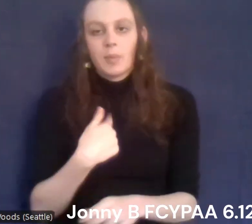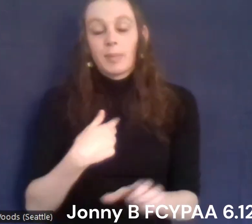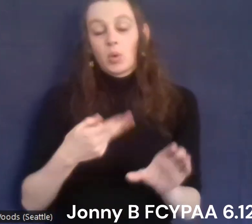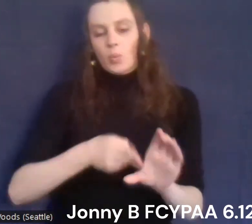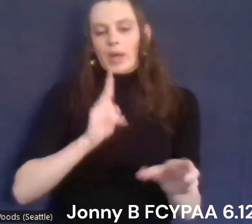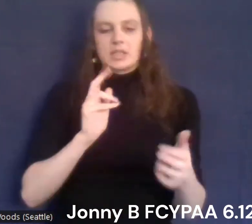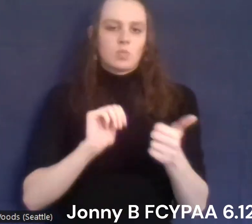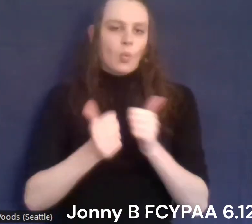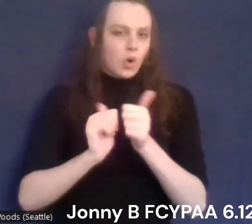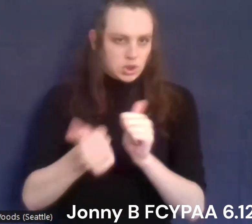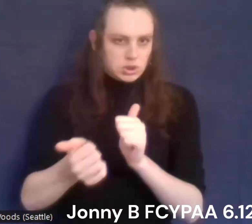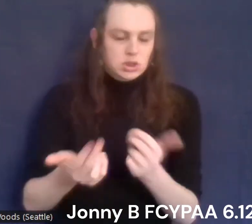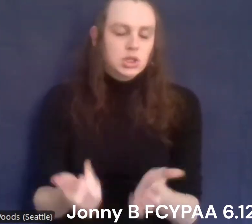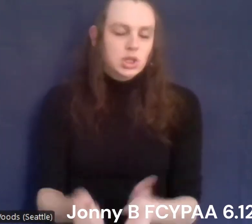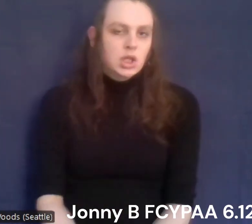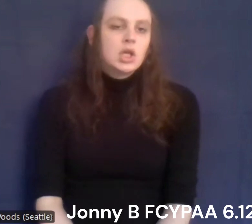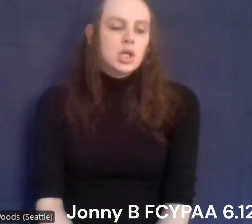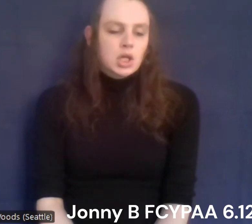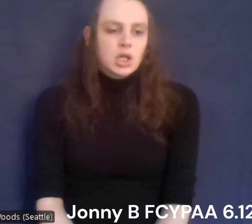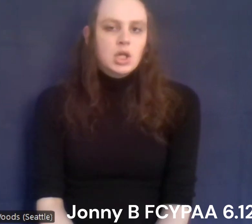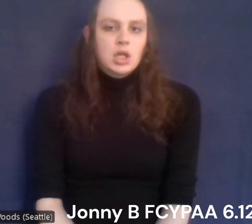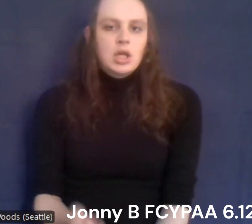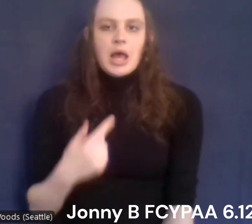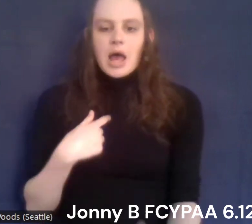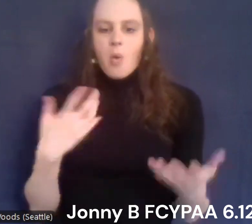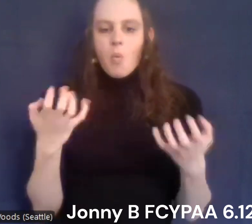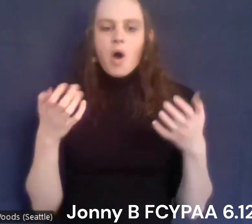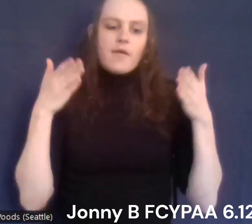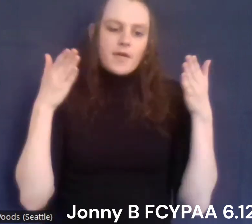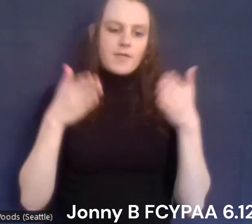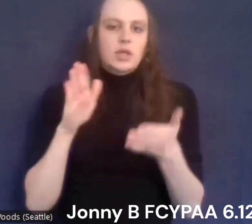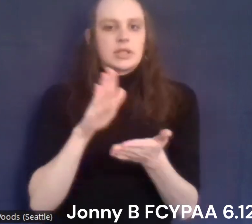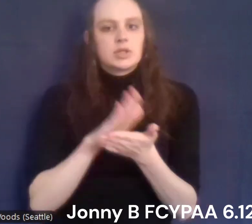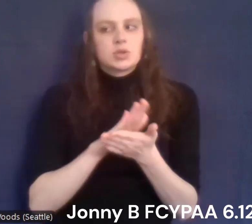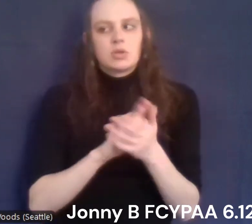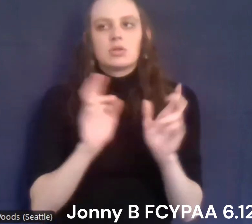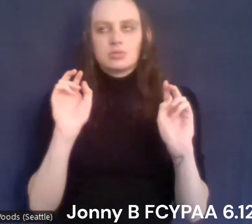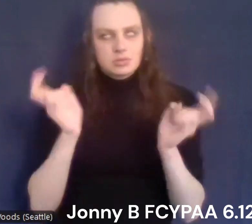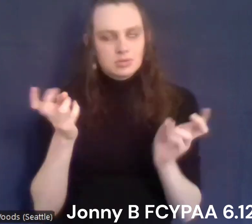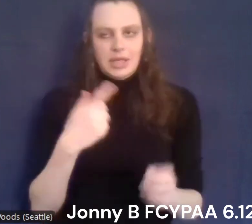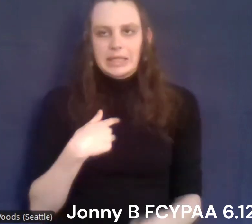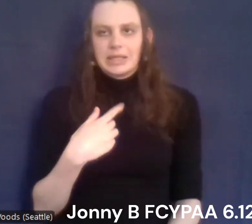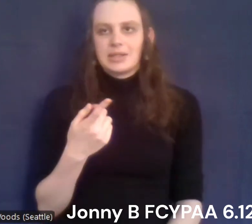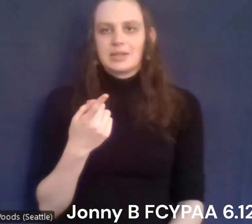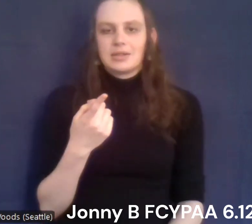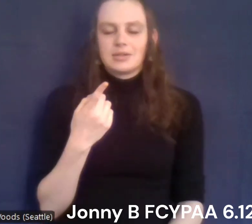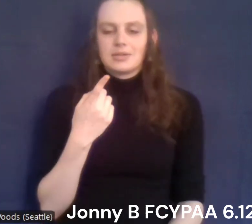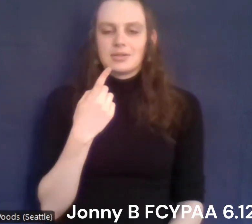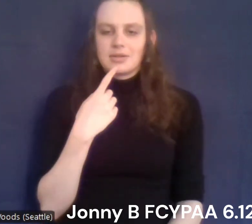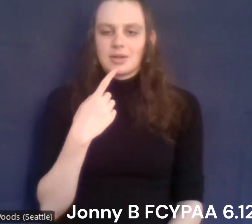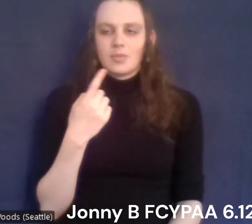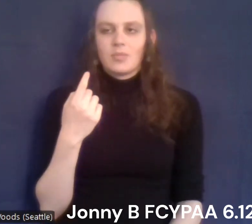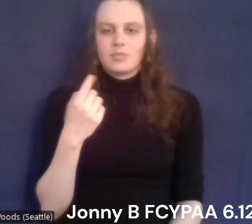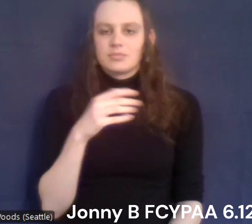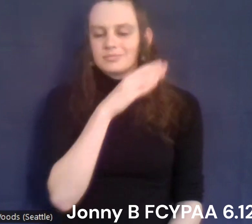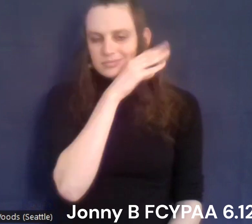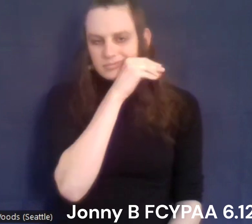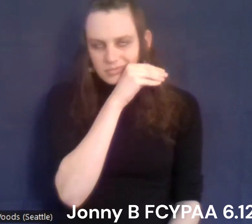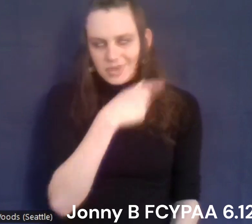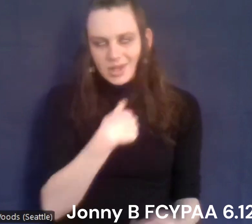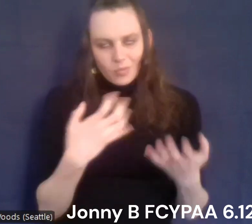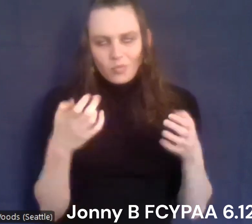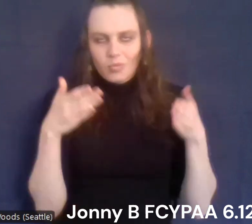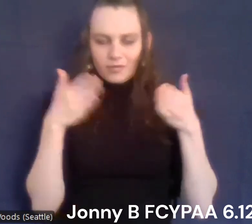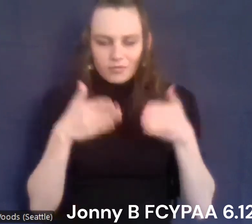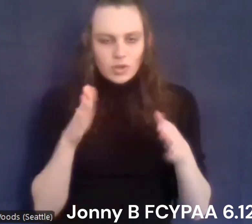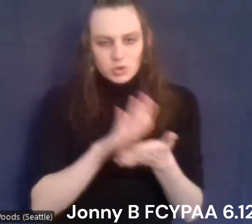playing, and because I wanted to focus on school, that's what I was telling myself and my parents, and I could have told you, and that would have